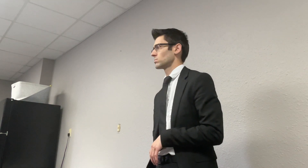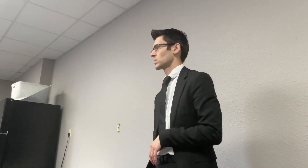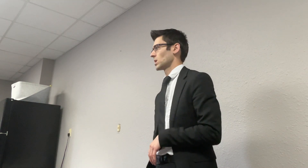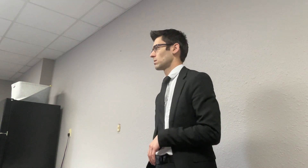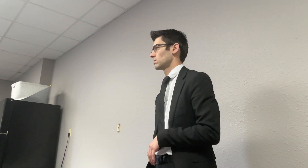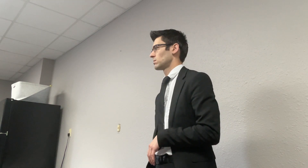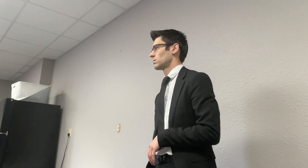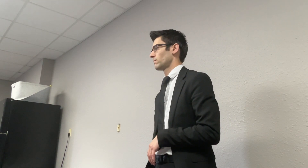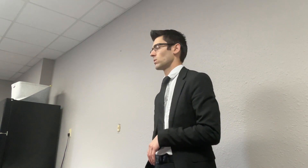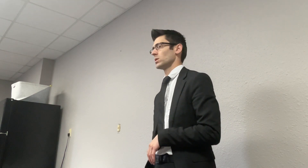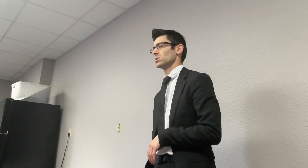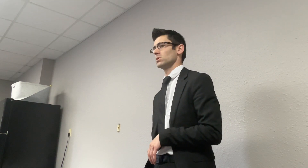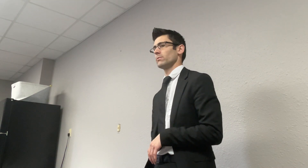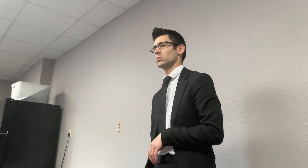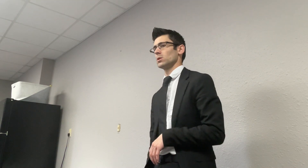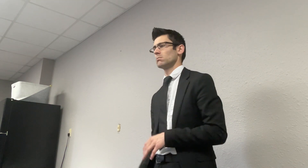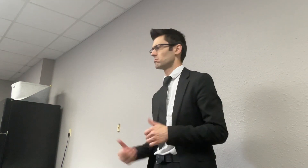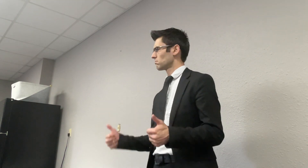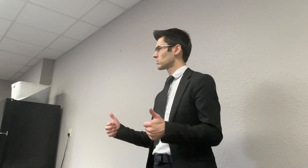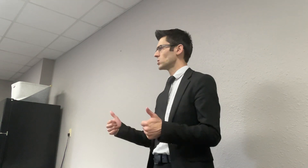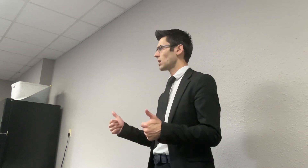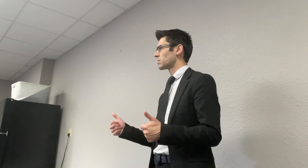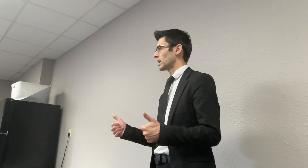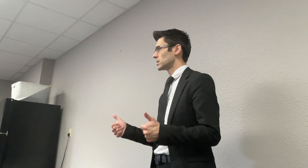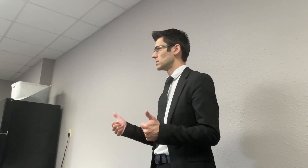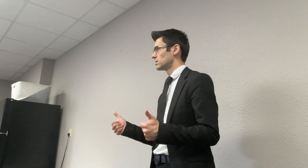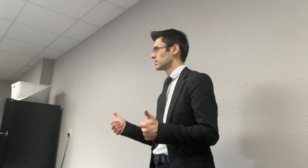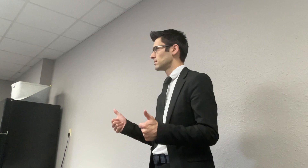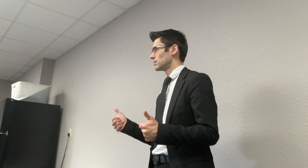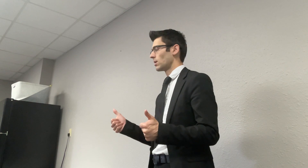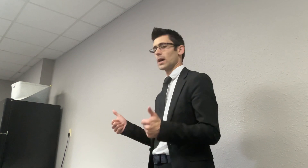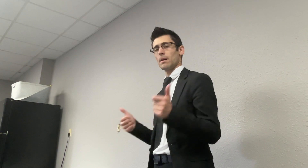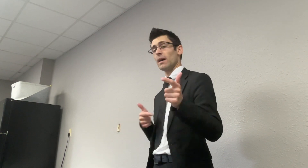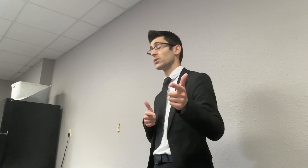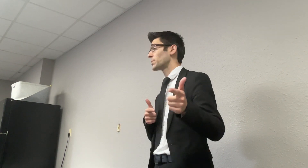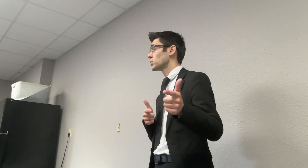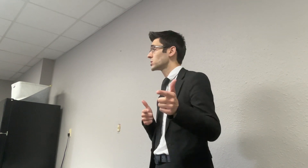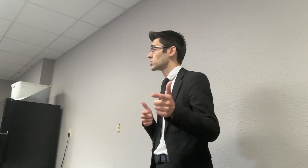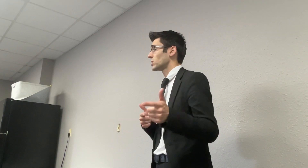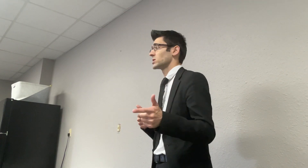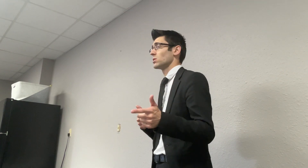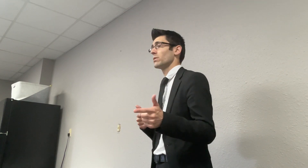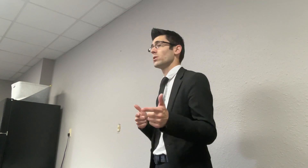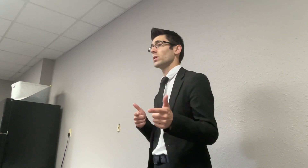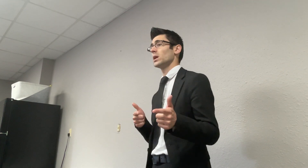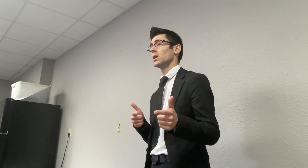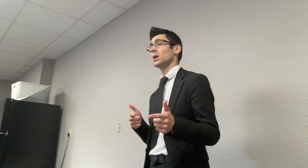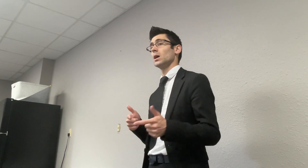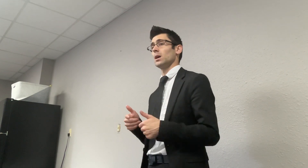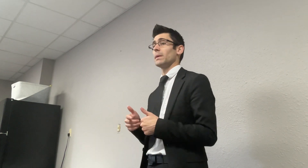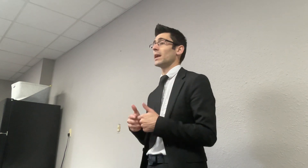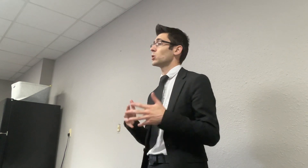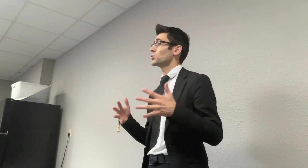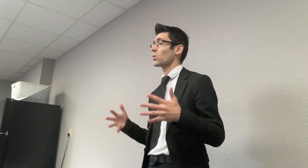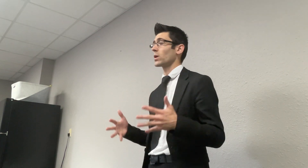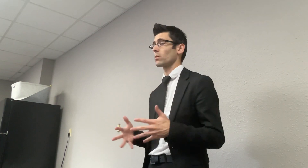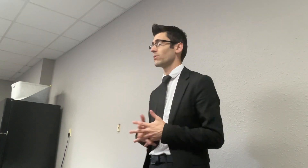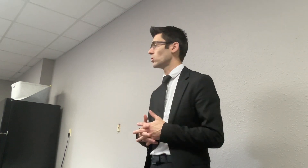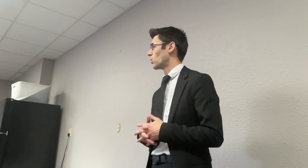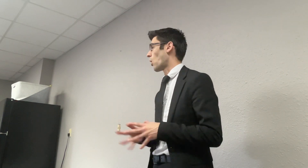Okay, 4 years in the future. Good job, guys. All right, I'll have this posted so you guys can review it, and I'll do a quick review. Watch it